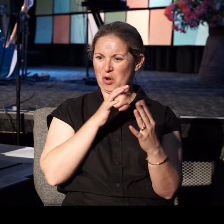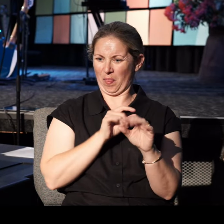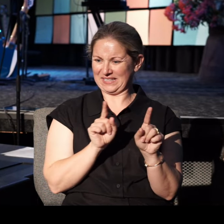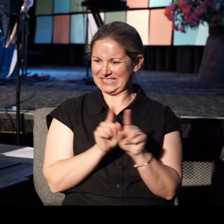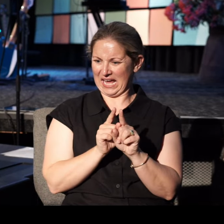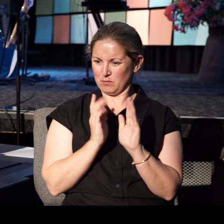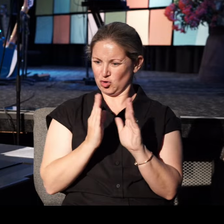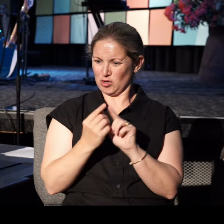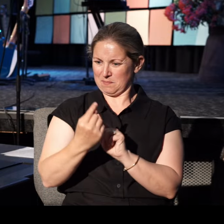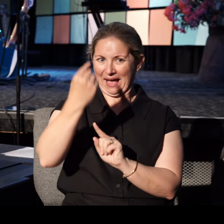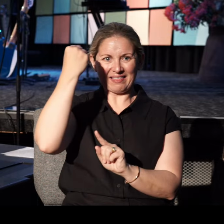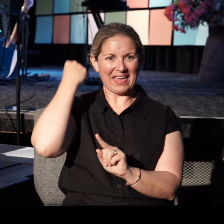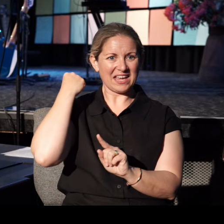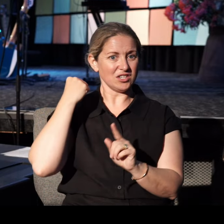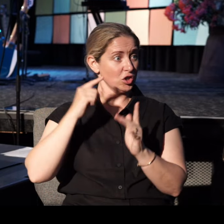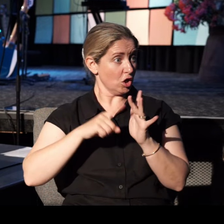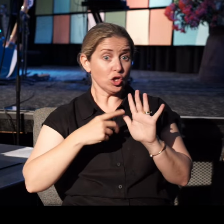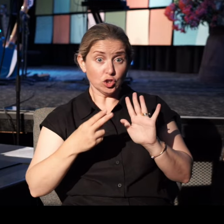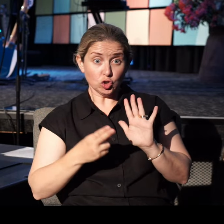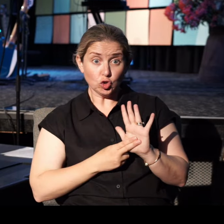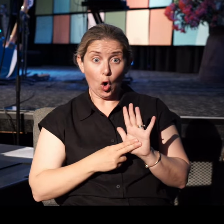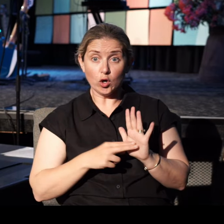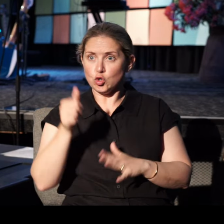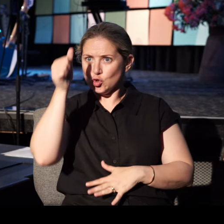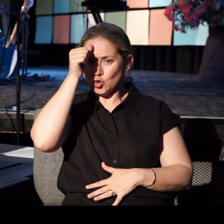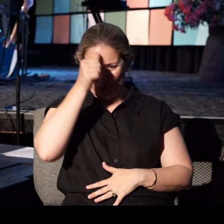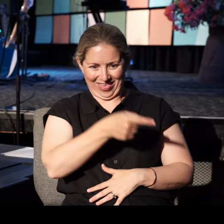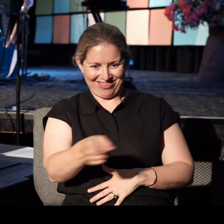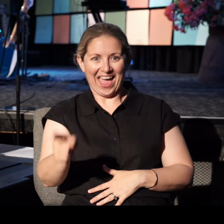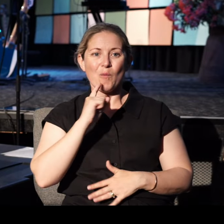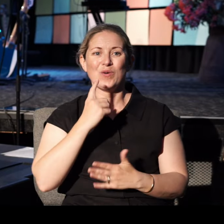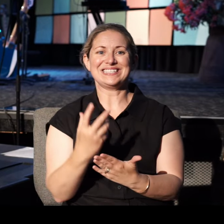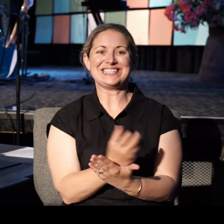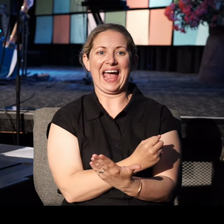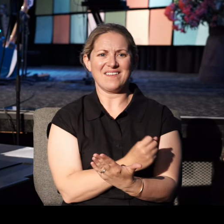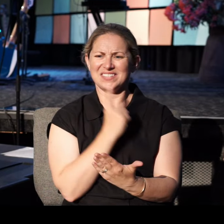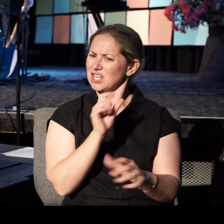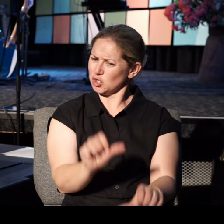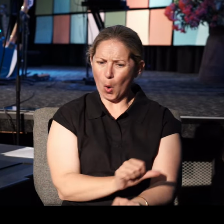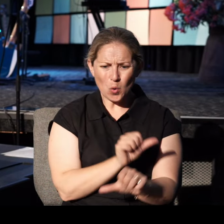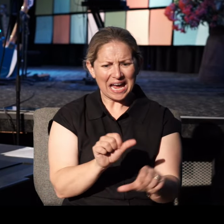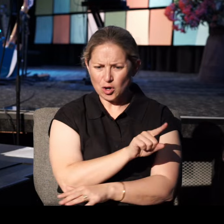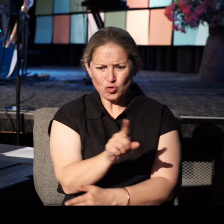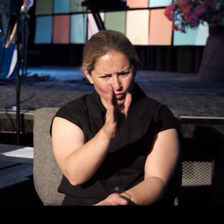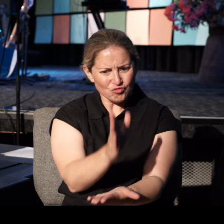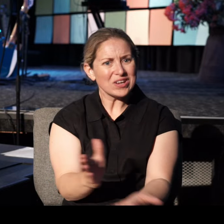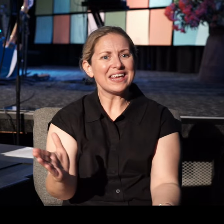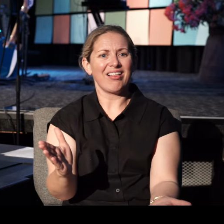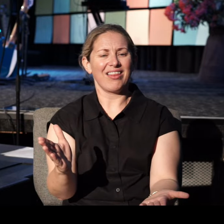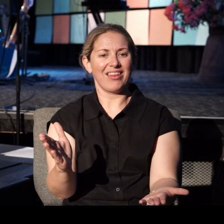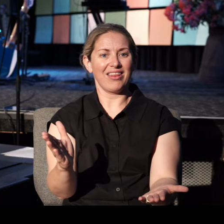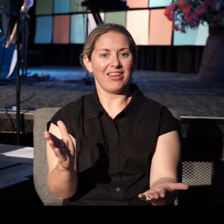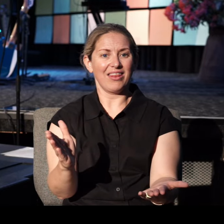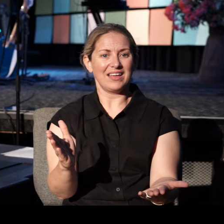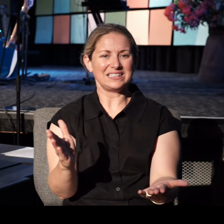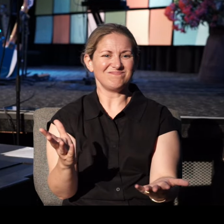who they were, knowing that they were formed on the basis of his testimony, and so he can write to them saying, no, you are the real deal.